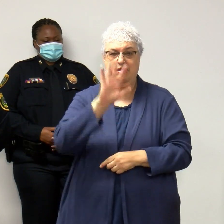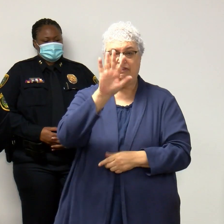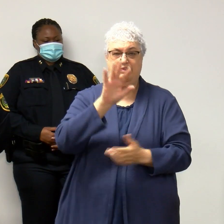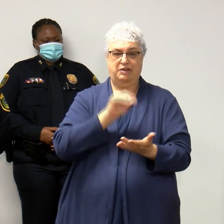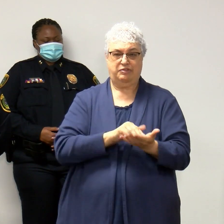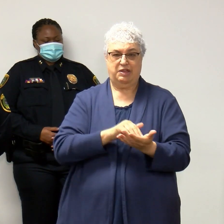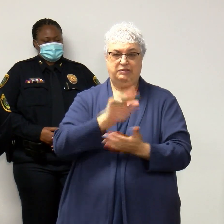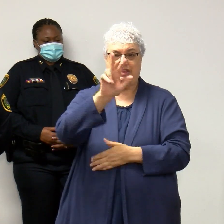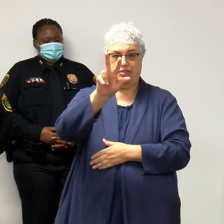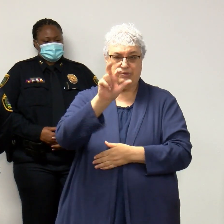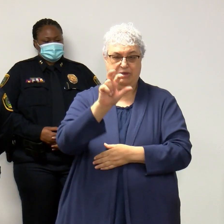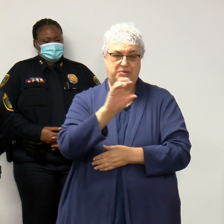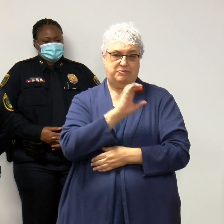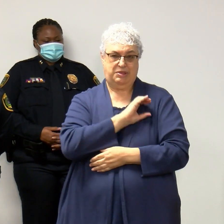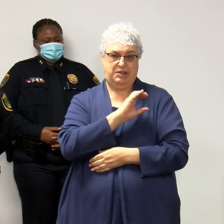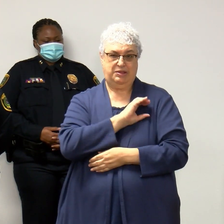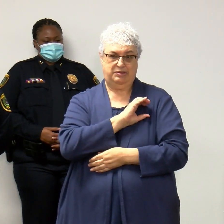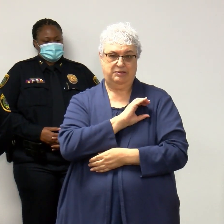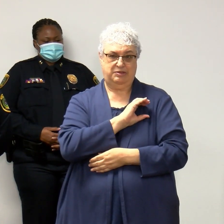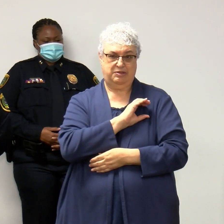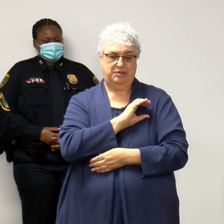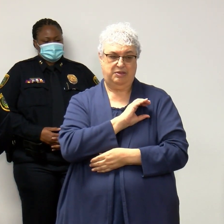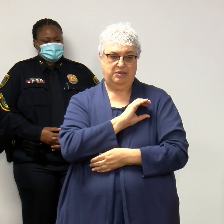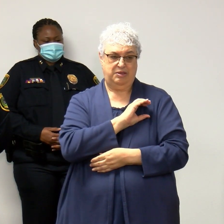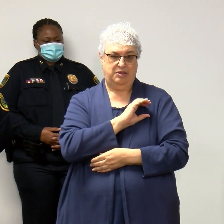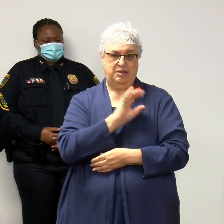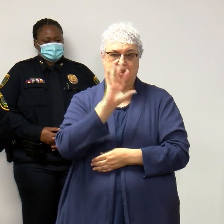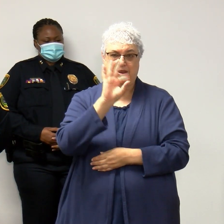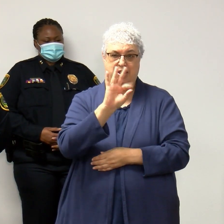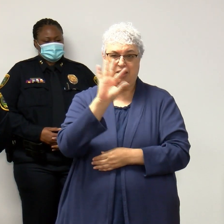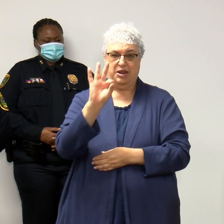roughly 5,300 police officers, and